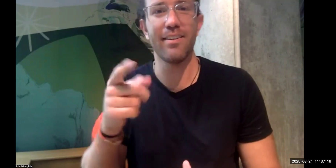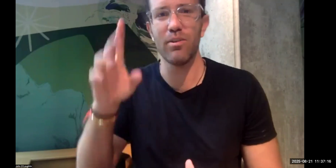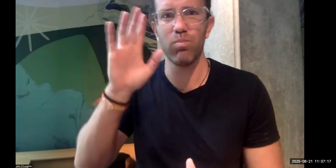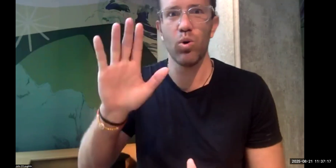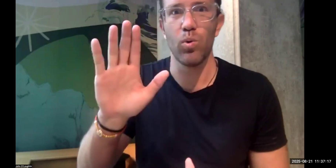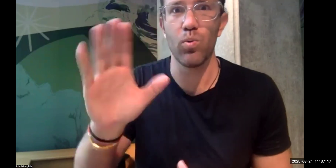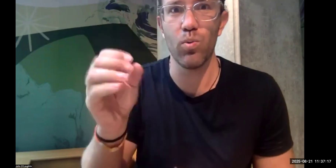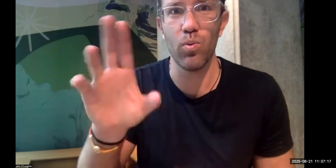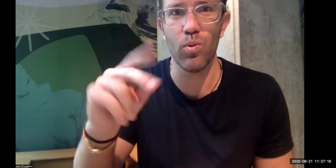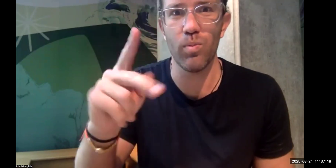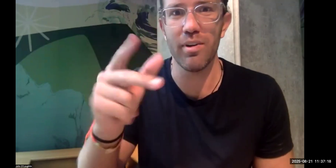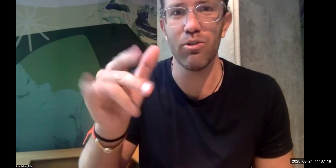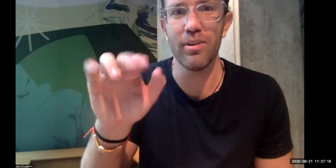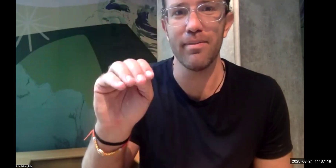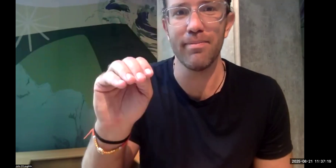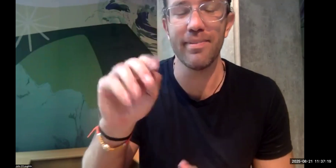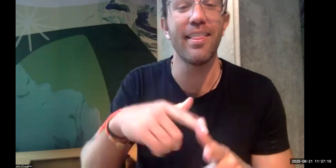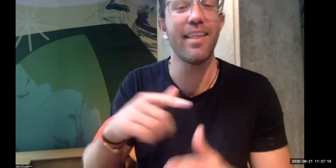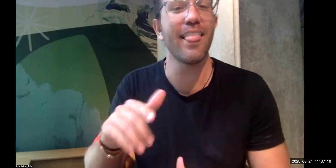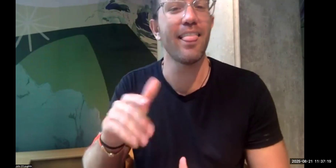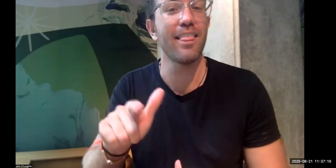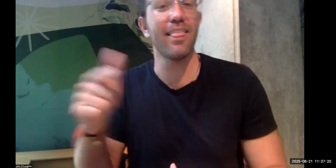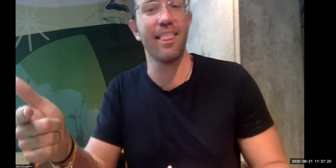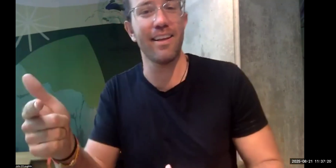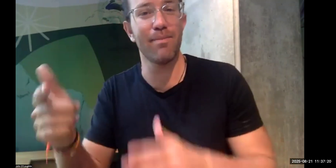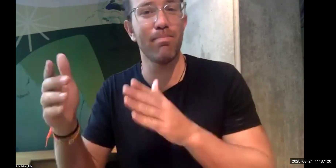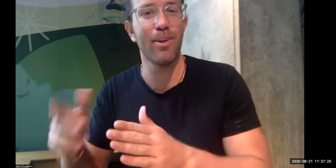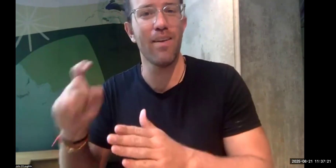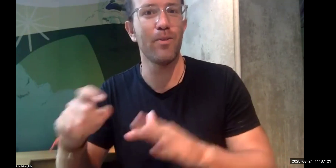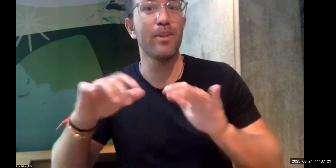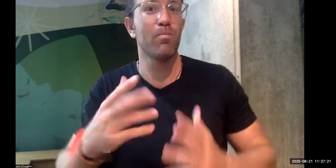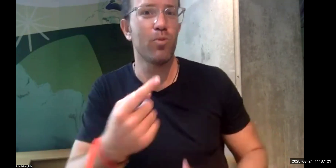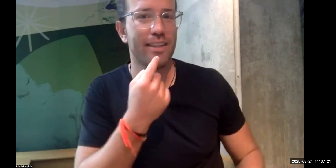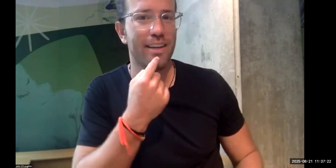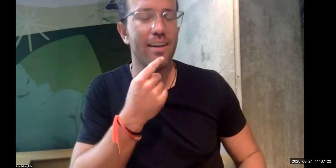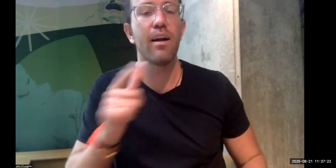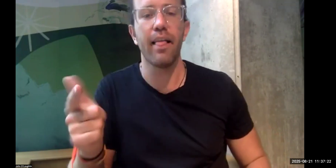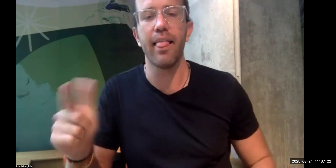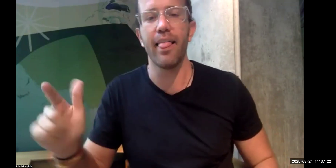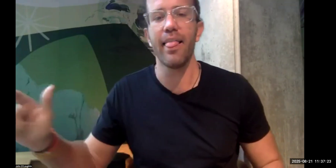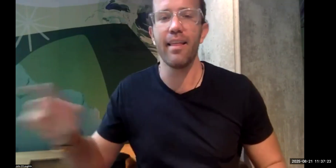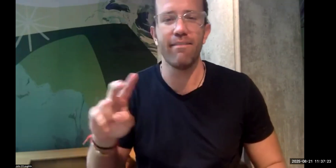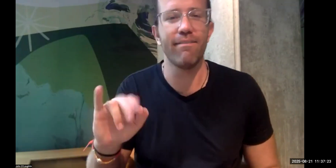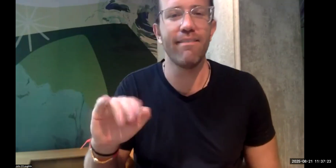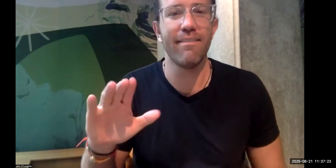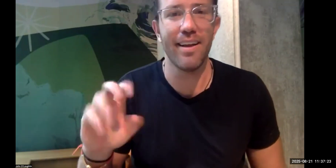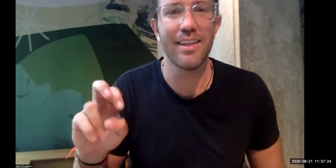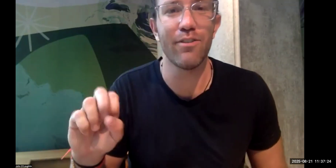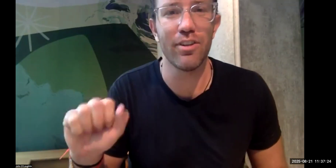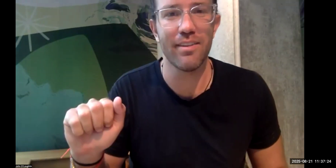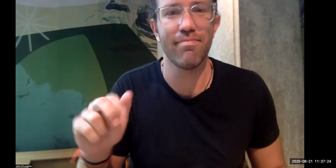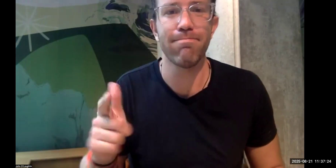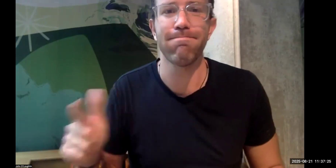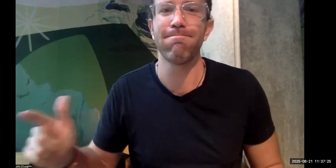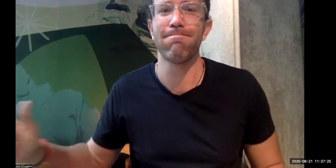then you type in what I said, and then you do your own pangram. And then the next person will have to type in what you say, and then